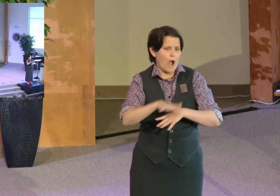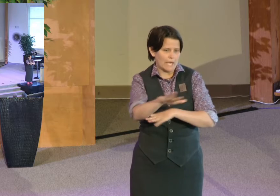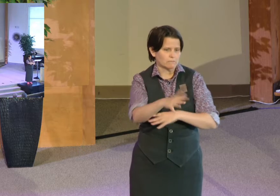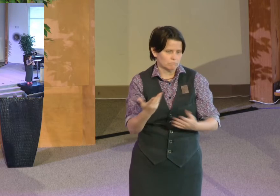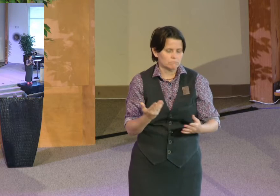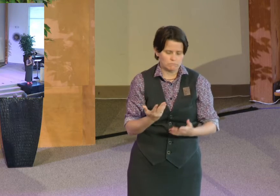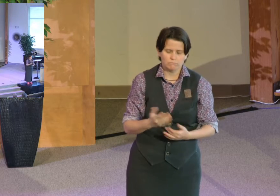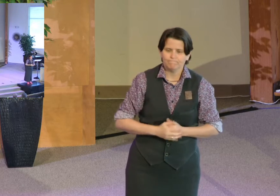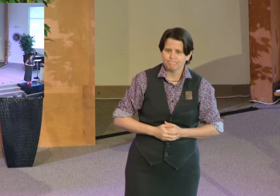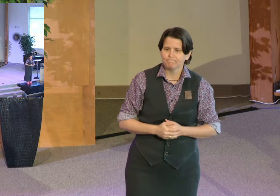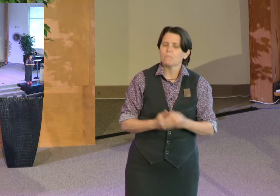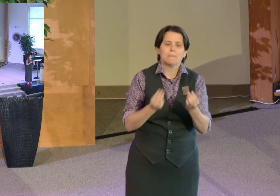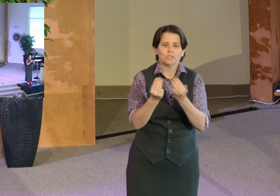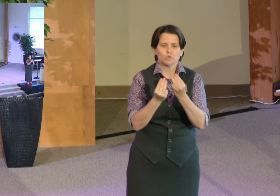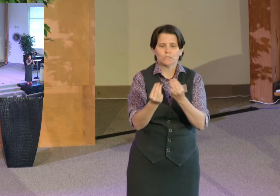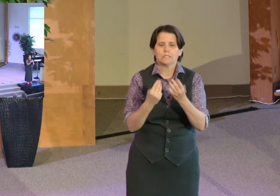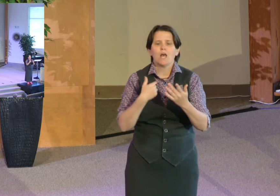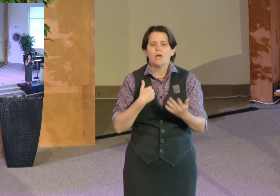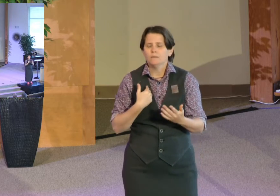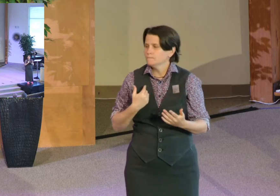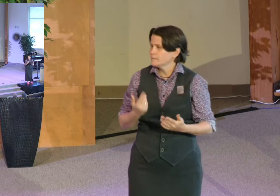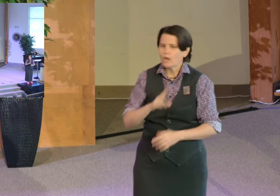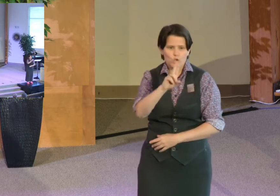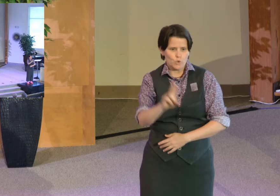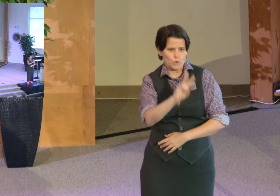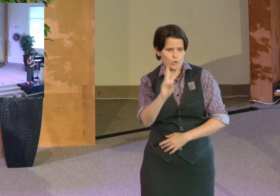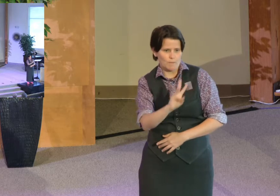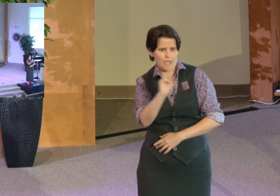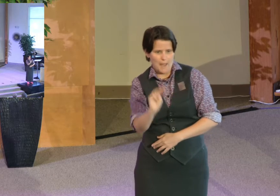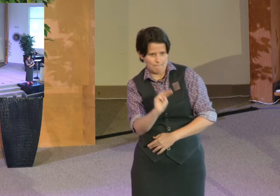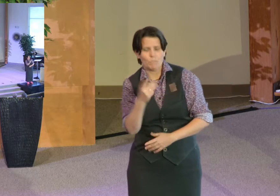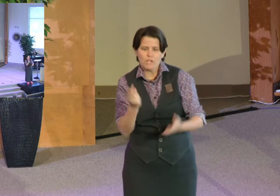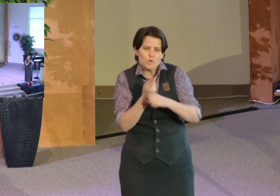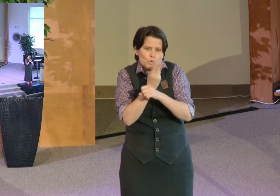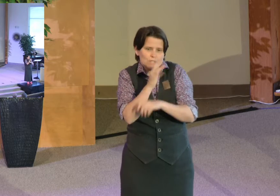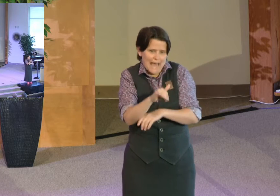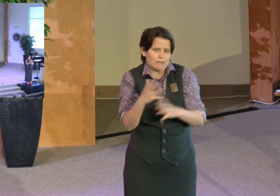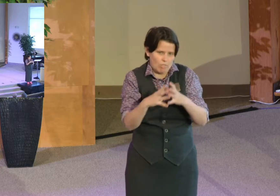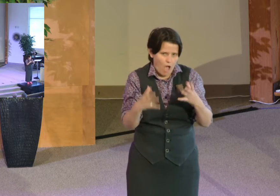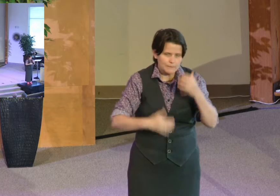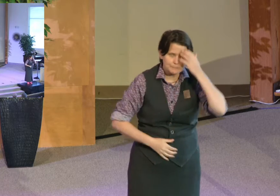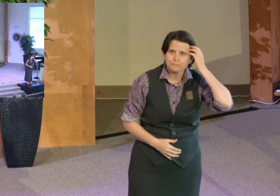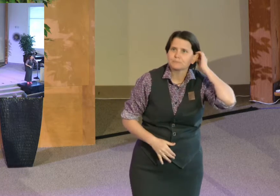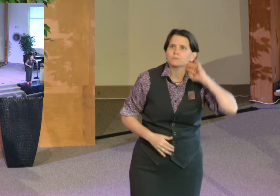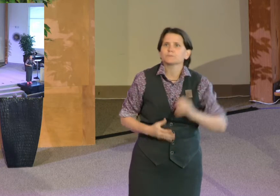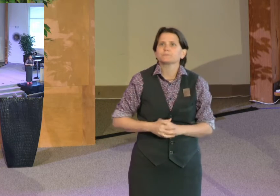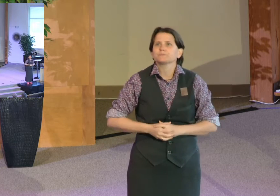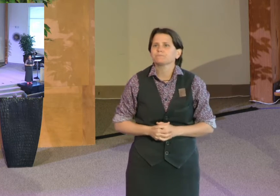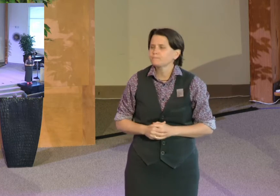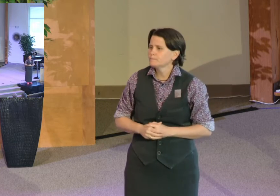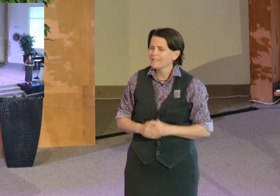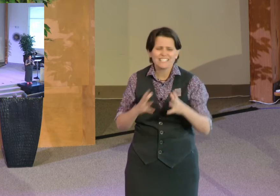the acronym and we use the acronym UWM. I know it's a lot of text there, so I'm going to just read